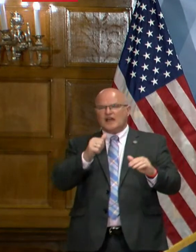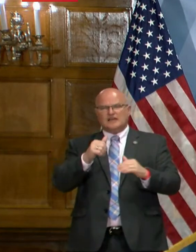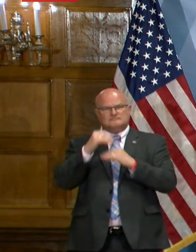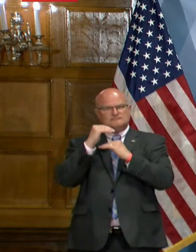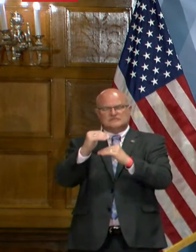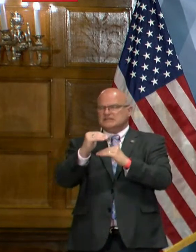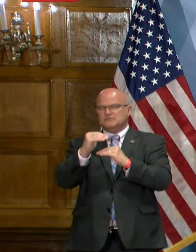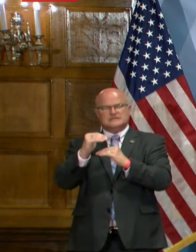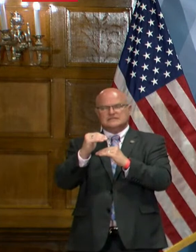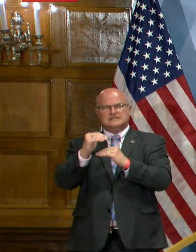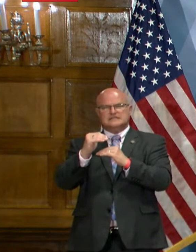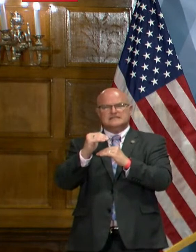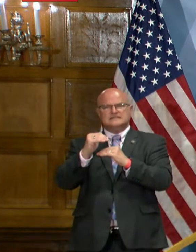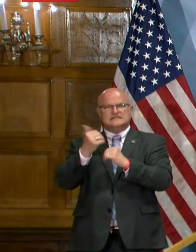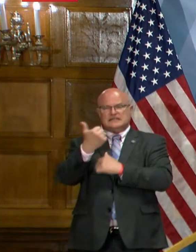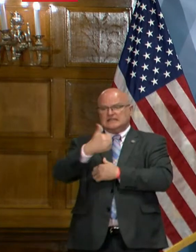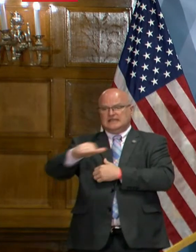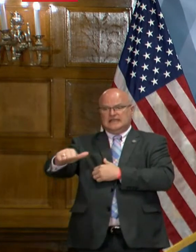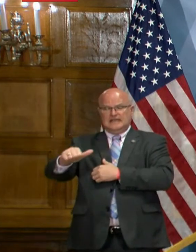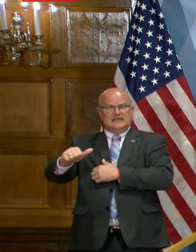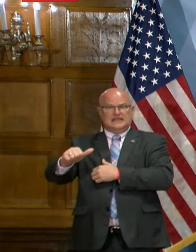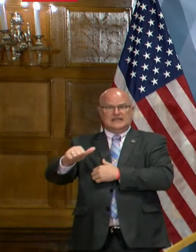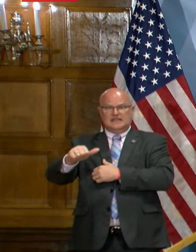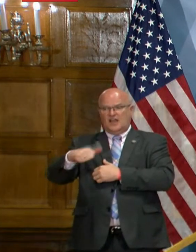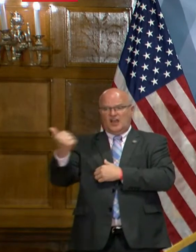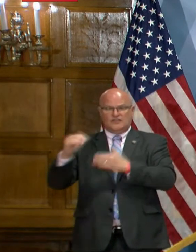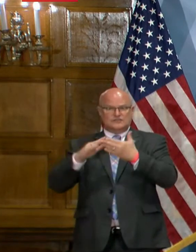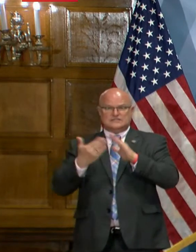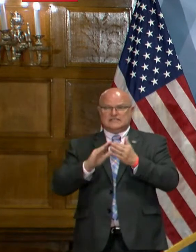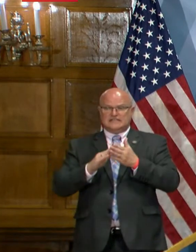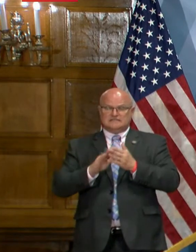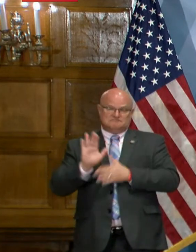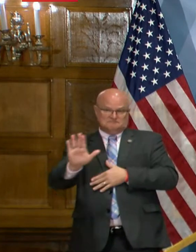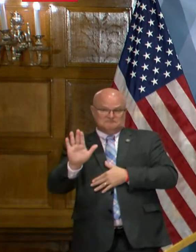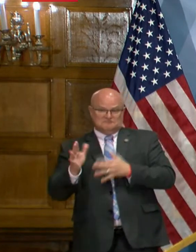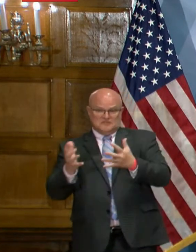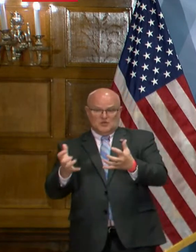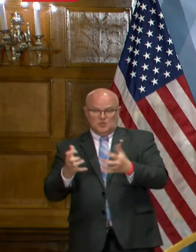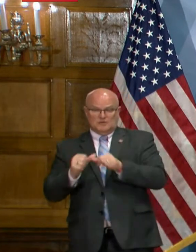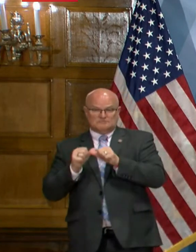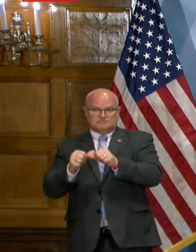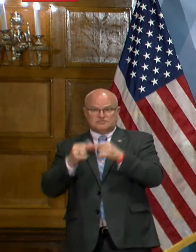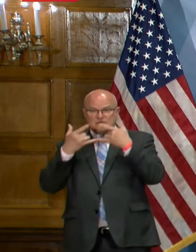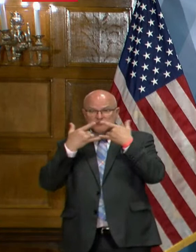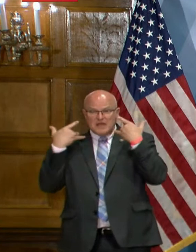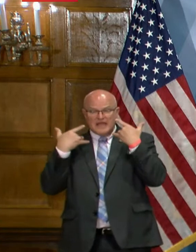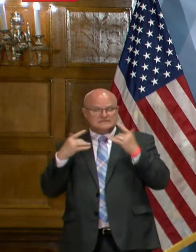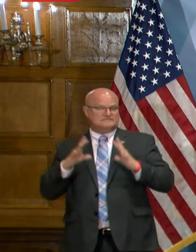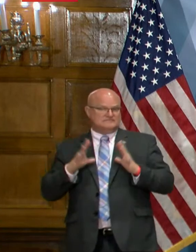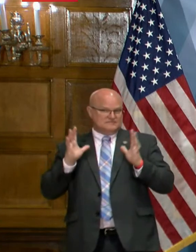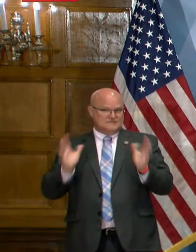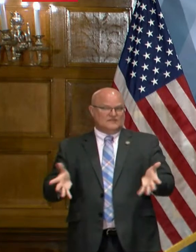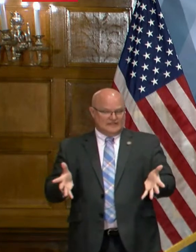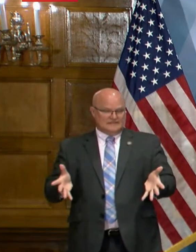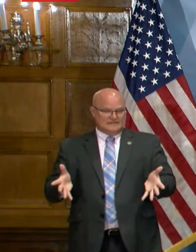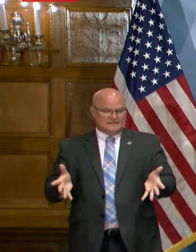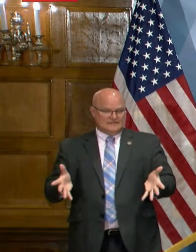restricted any municipality from taking separate actions if they deem that that's